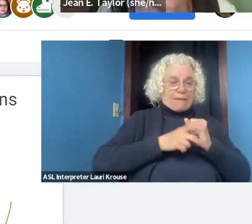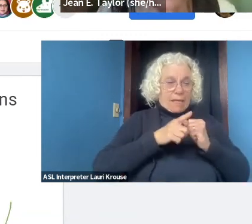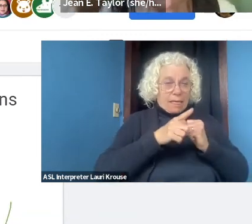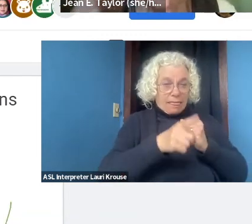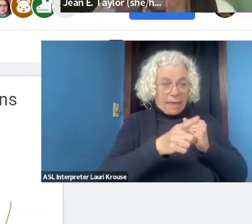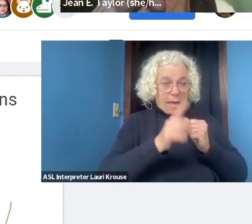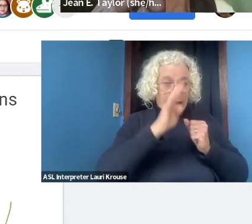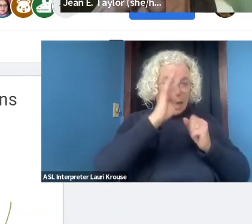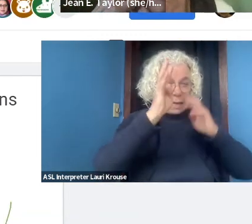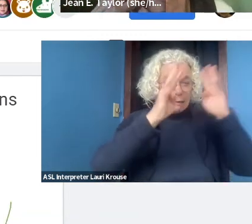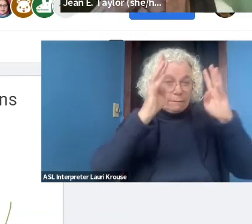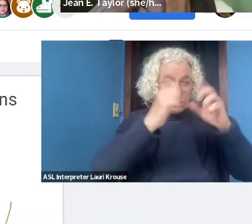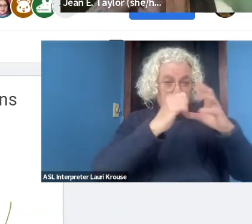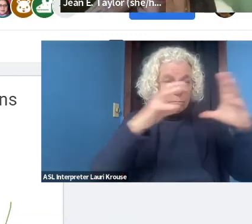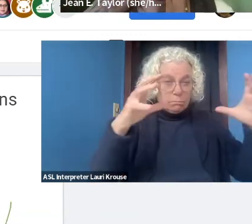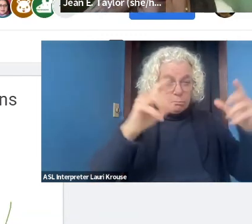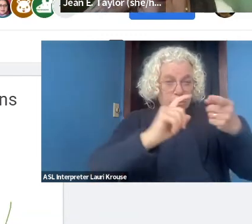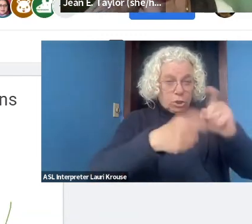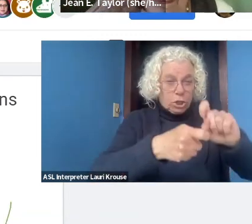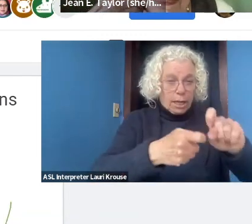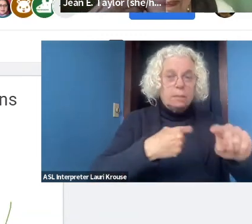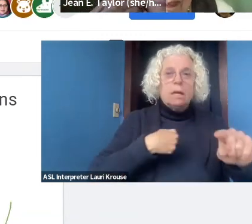could envision.